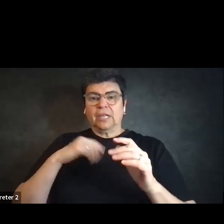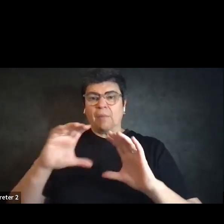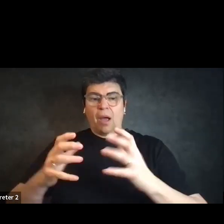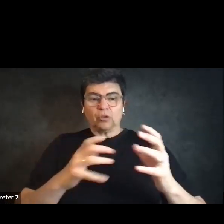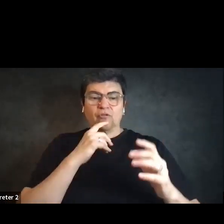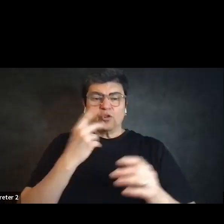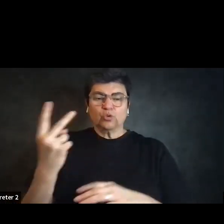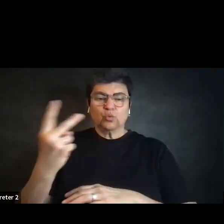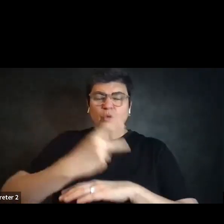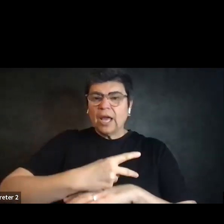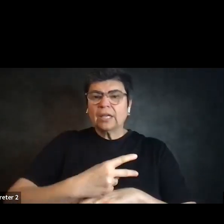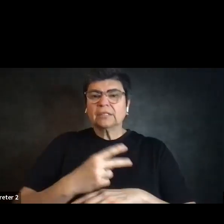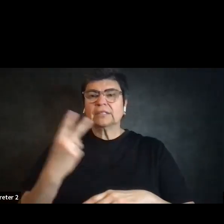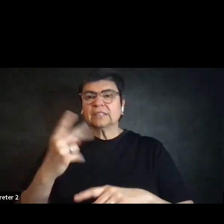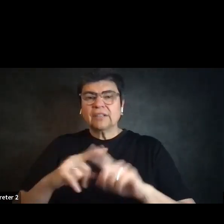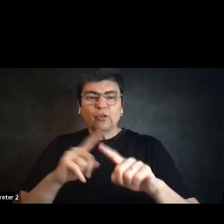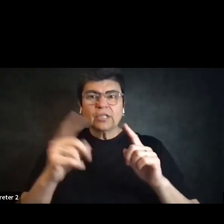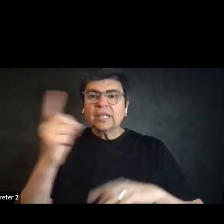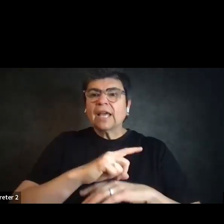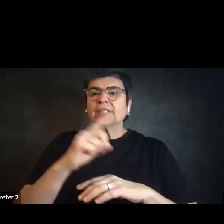days, 2 different days.